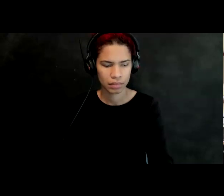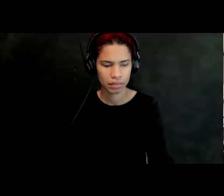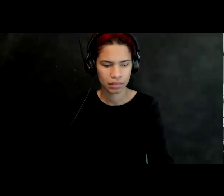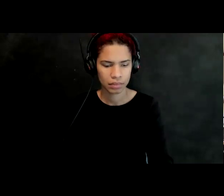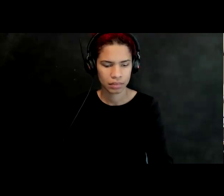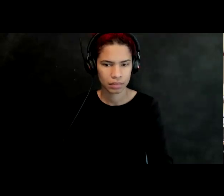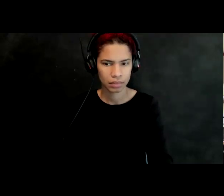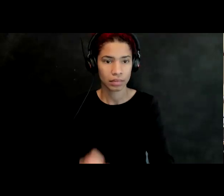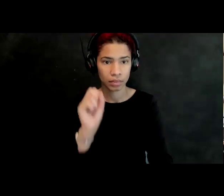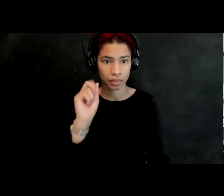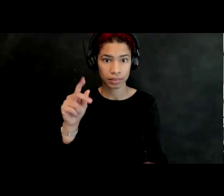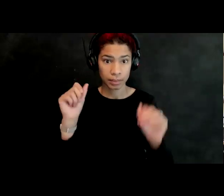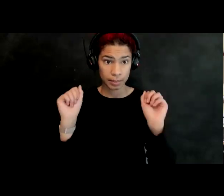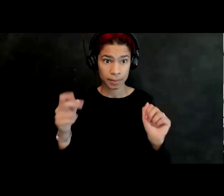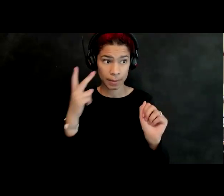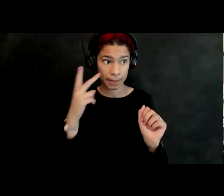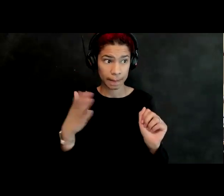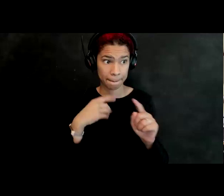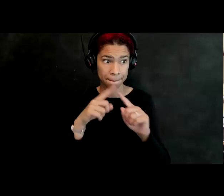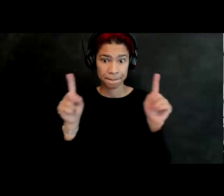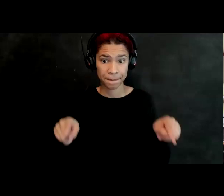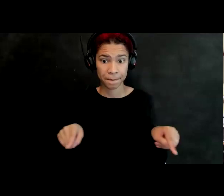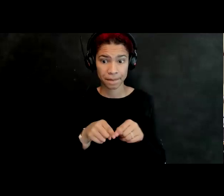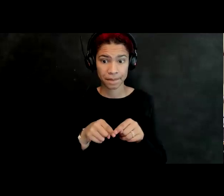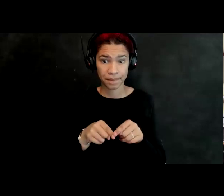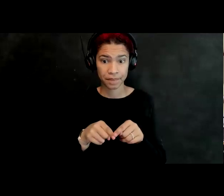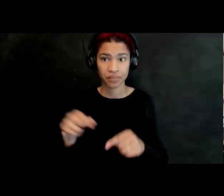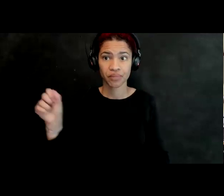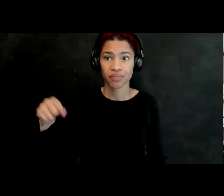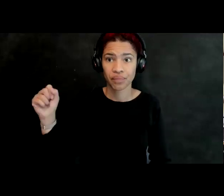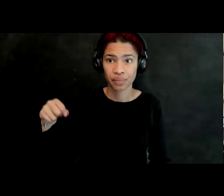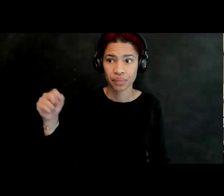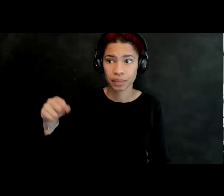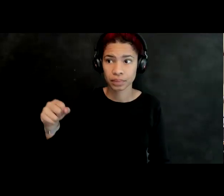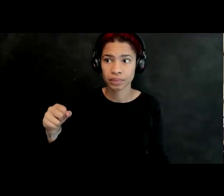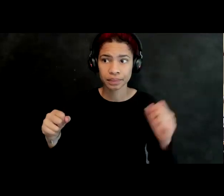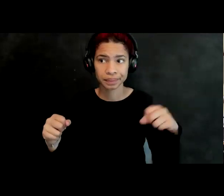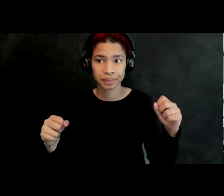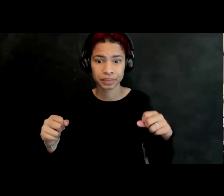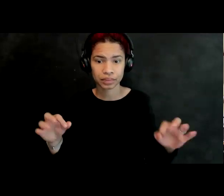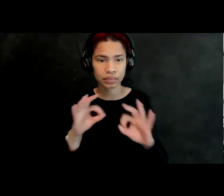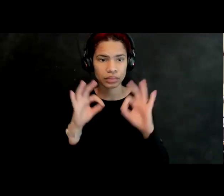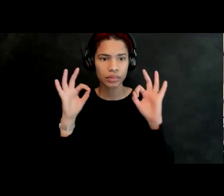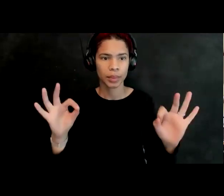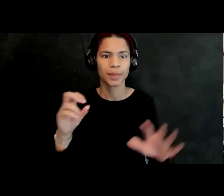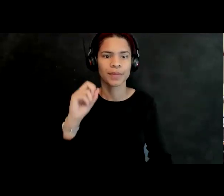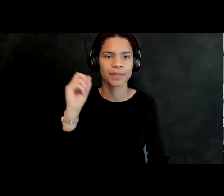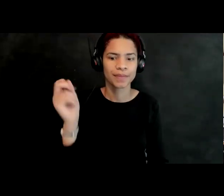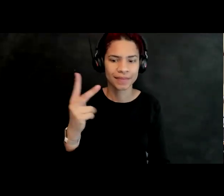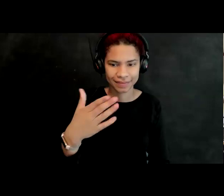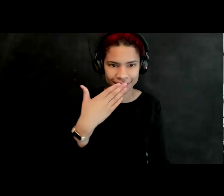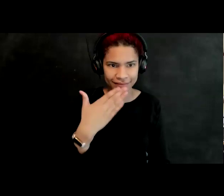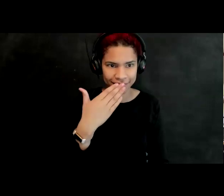Okay, are you seeing my screen now? Yes. Yes. Sweet. Thanks, everybody, for